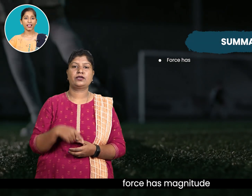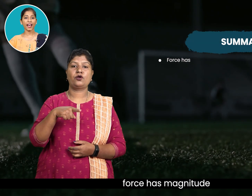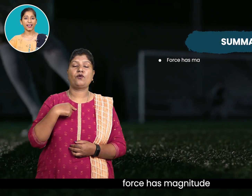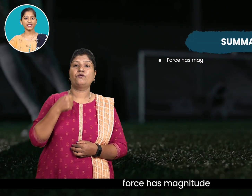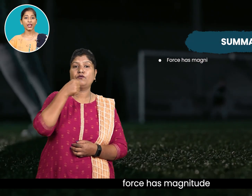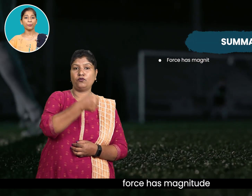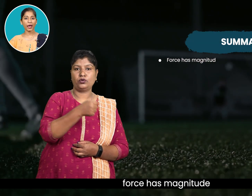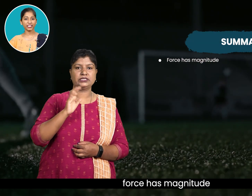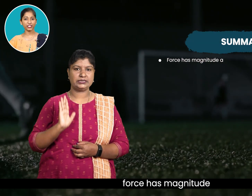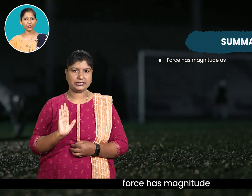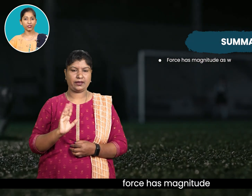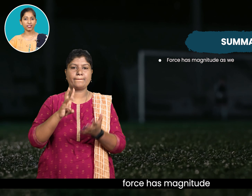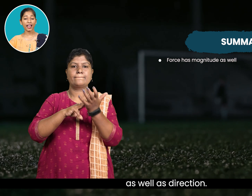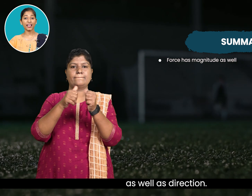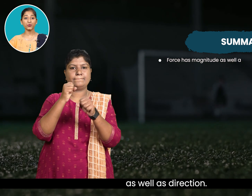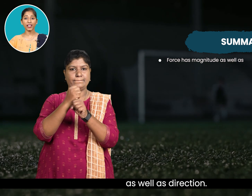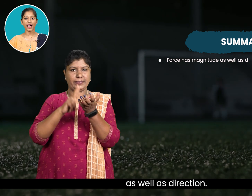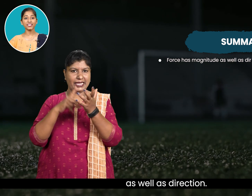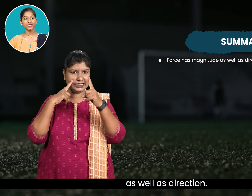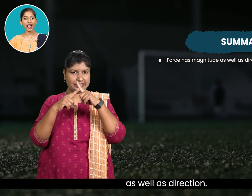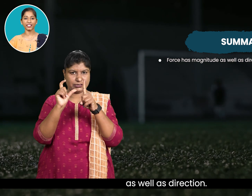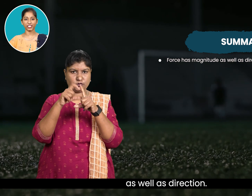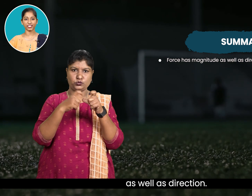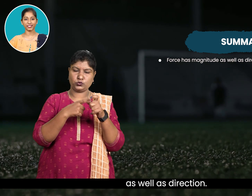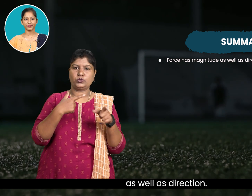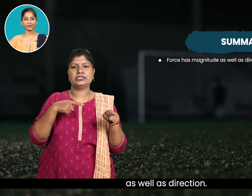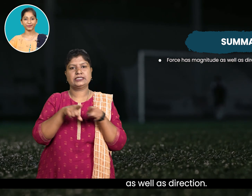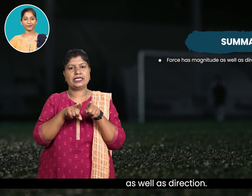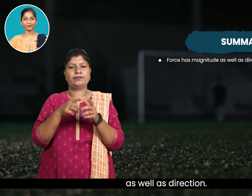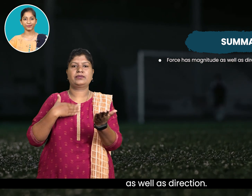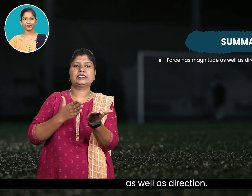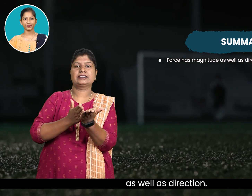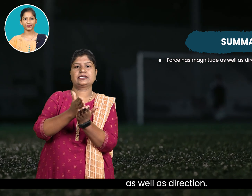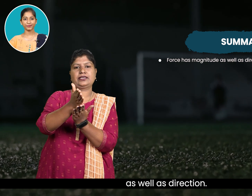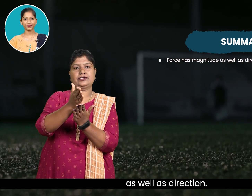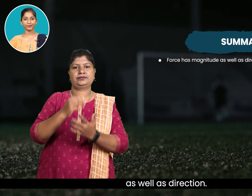Force has magnitude as well as direction.